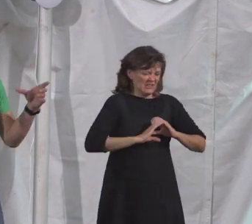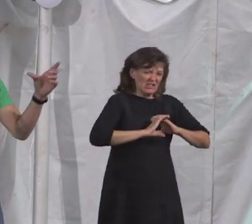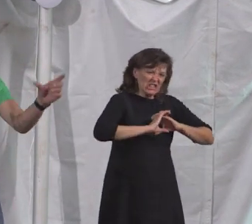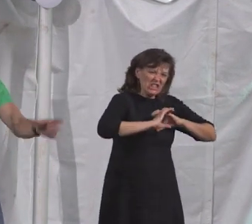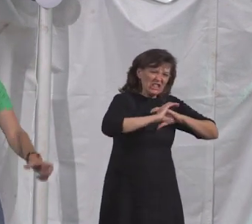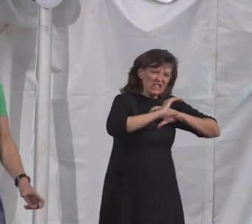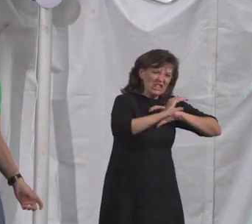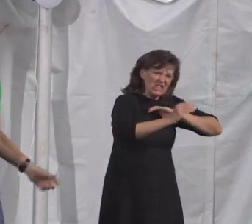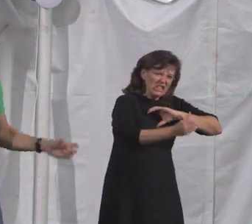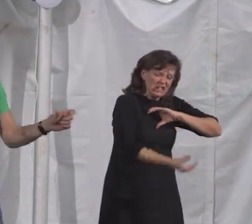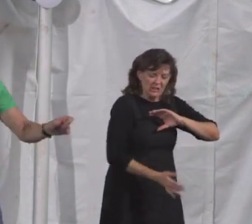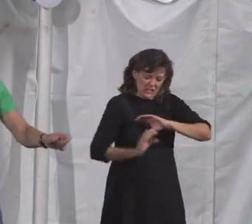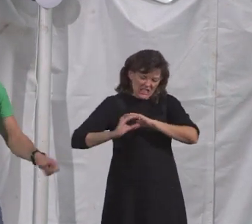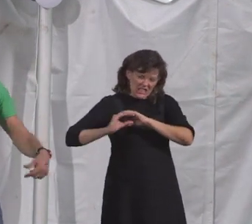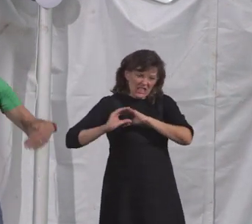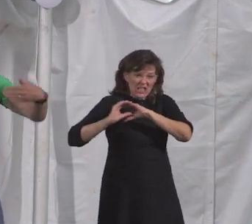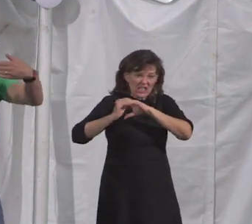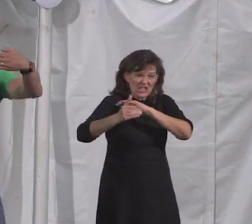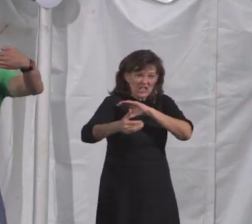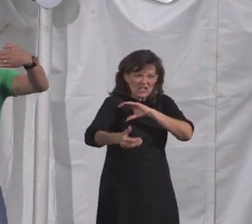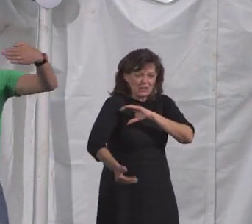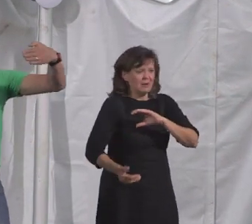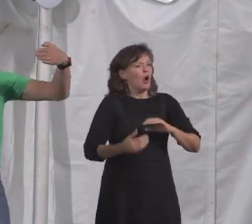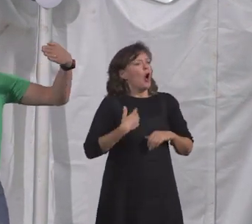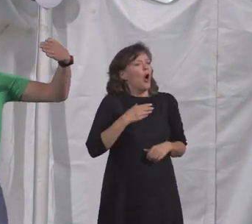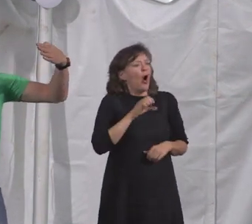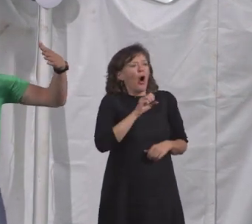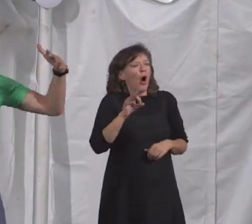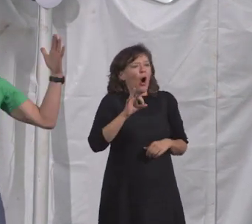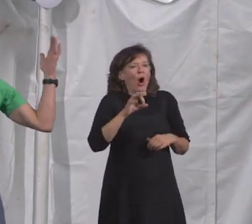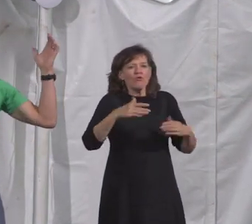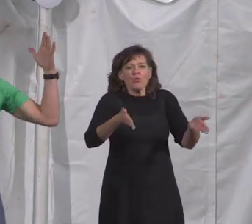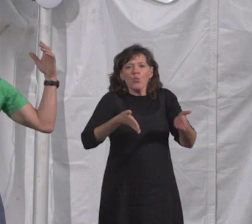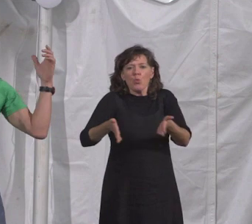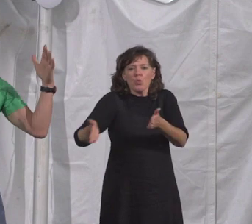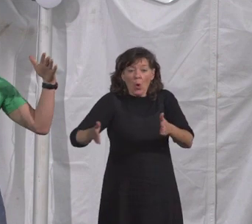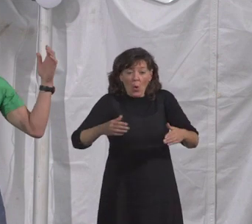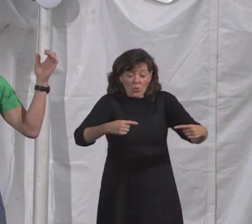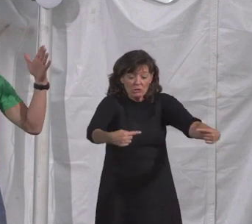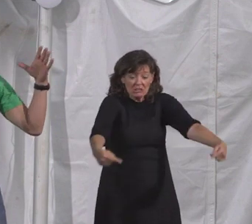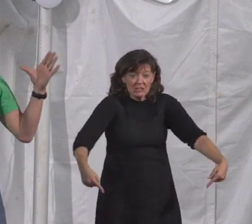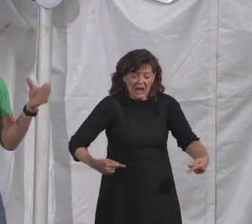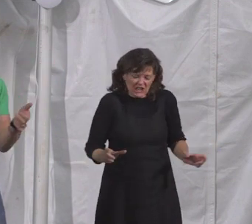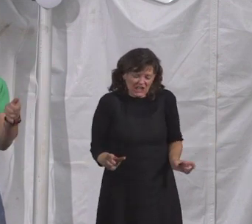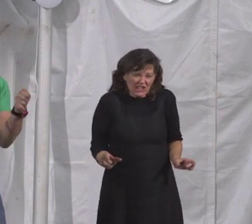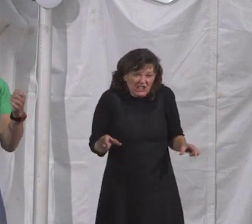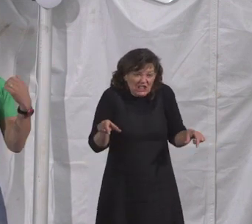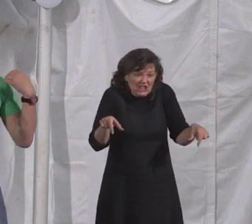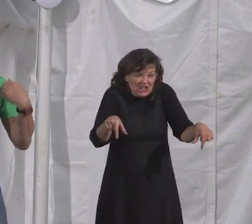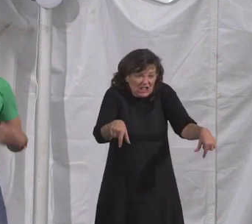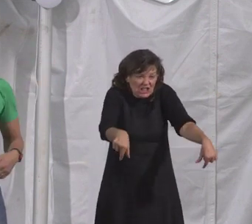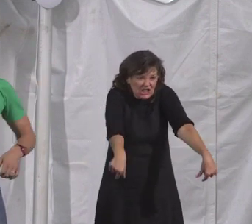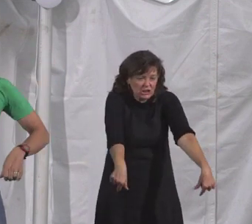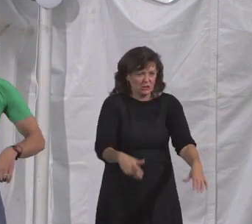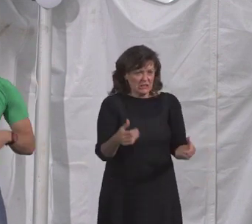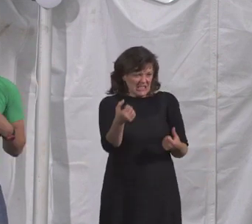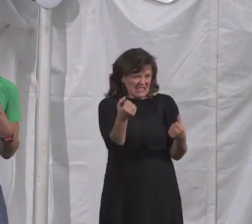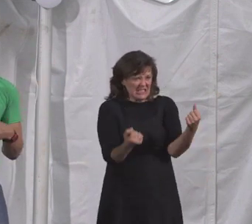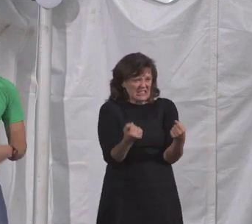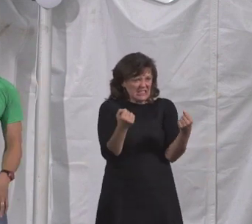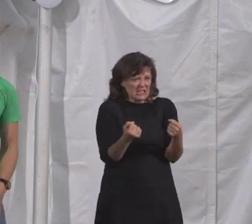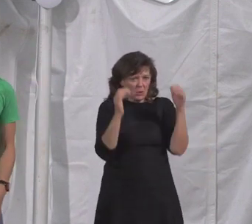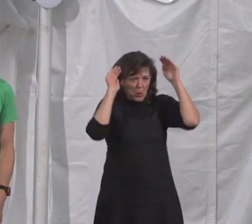welded together. There were big, fat off-road tires. She had a plexiglass windshield, nets on the side, a steering wheel, a seat